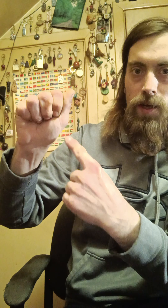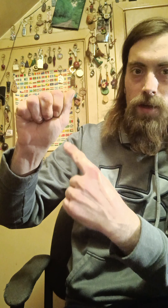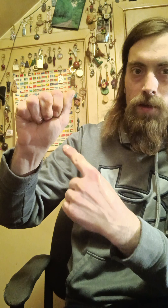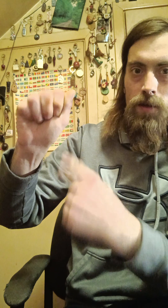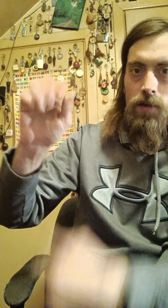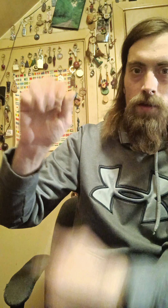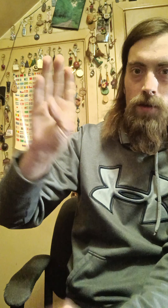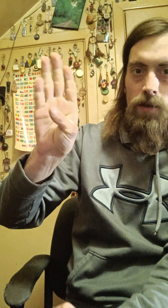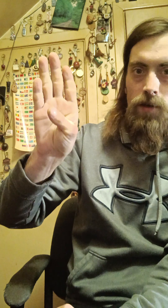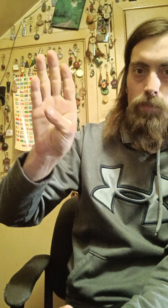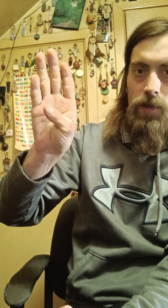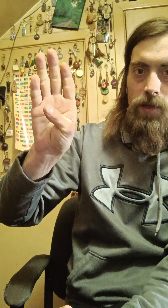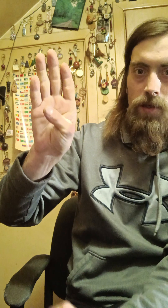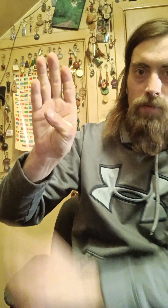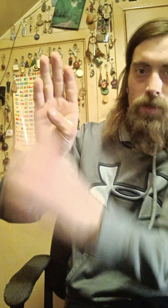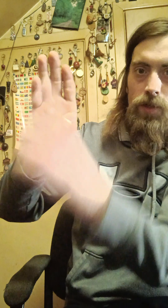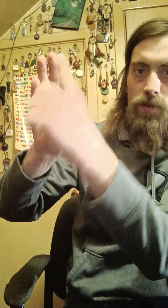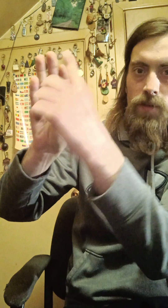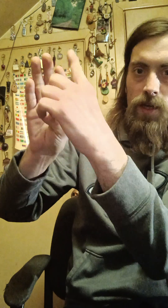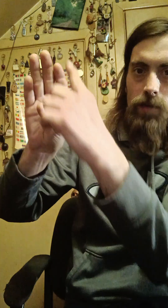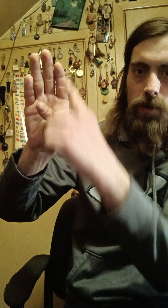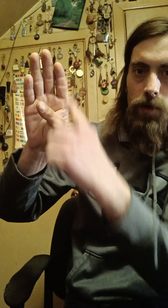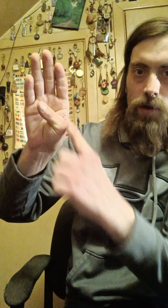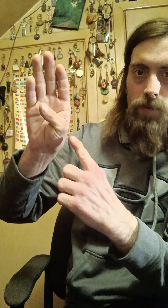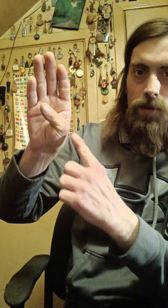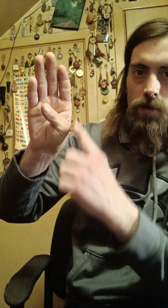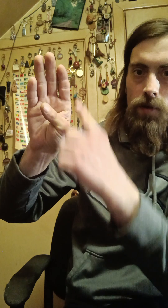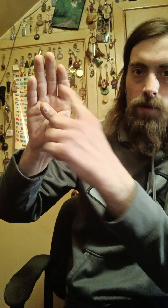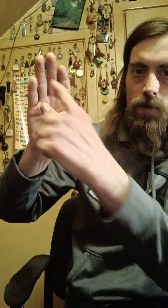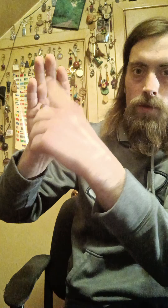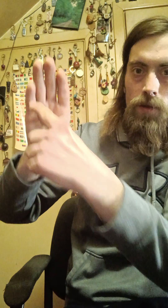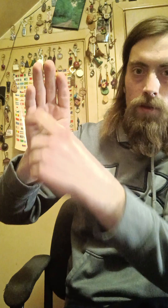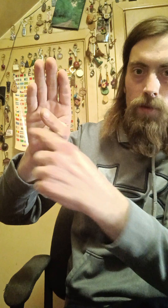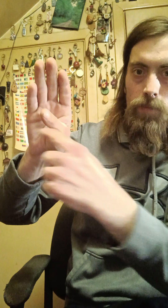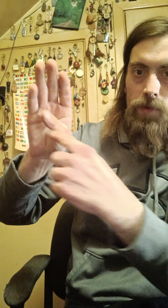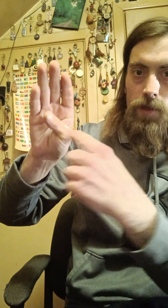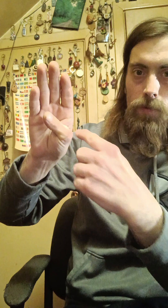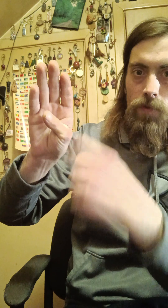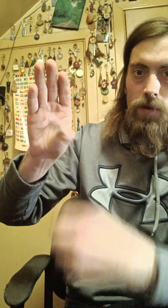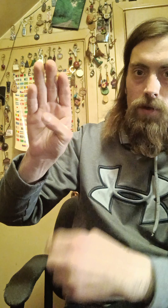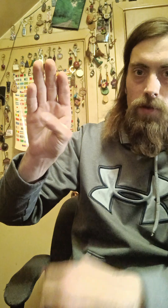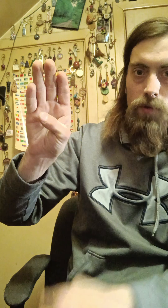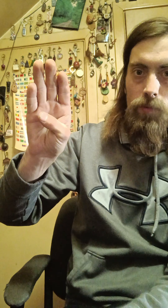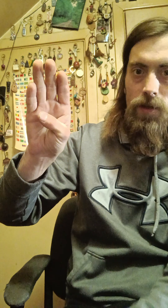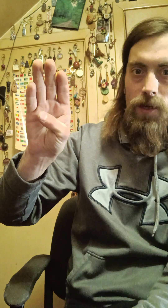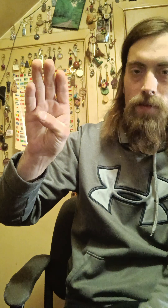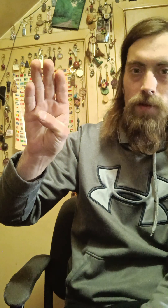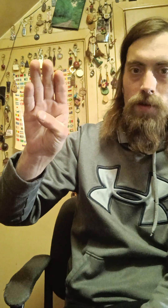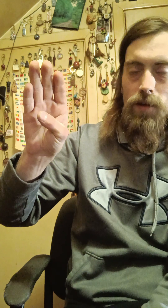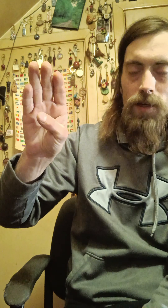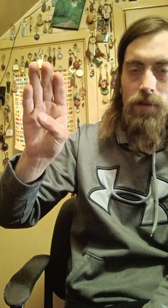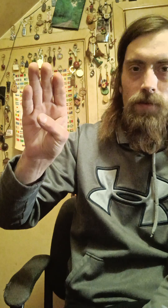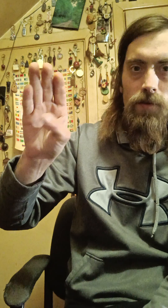A. B is much the same, you know what I mean? The B with this would be like I guess the